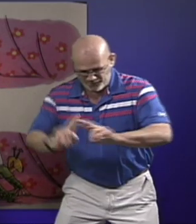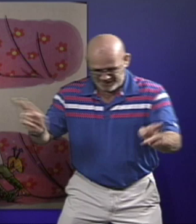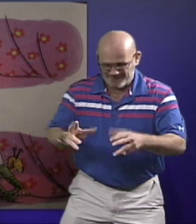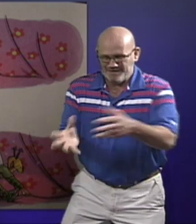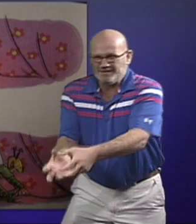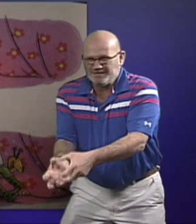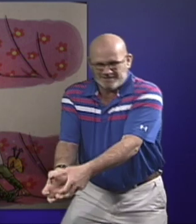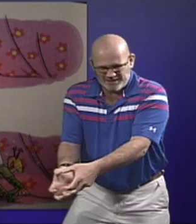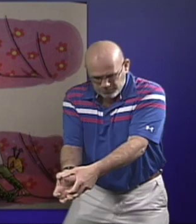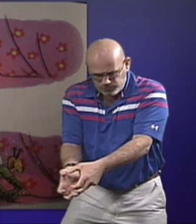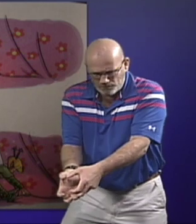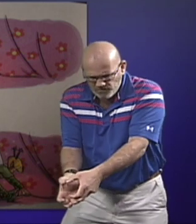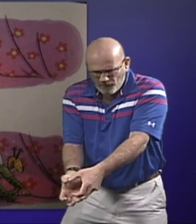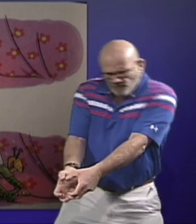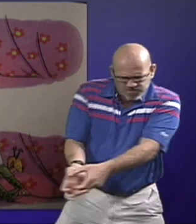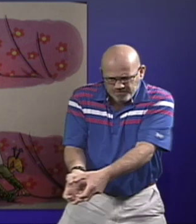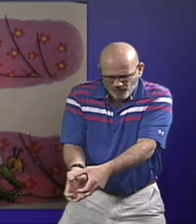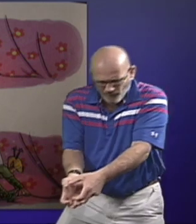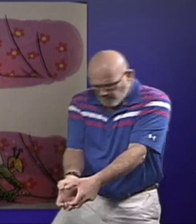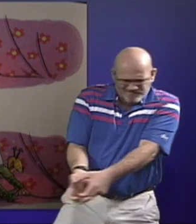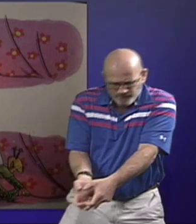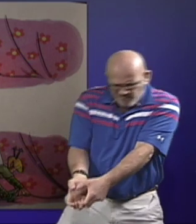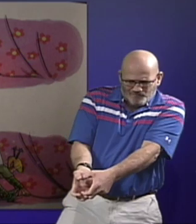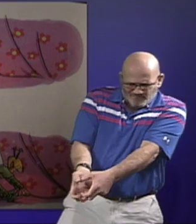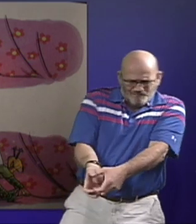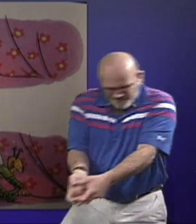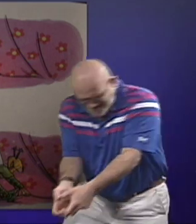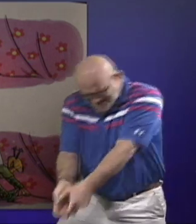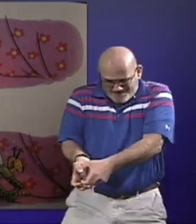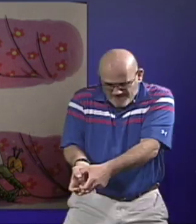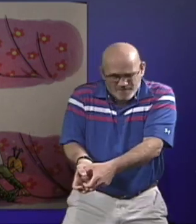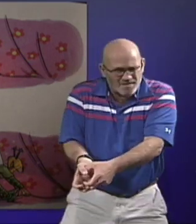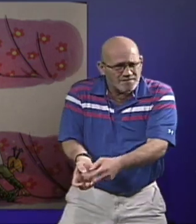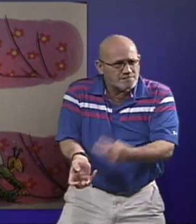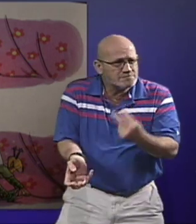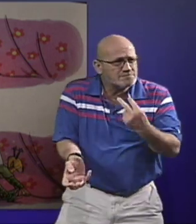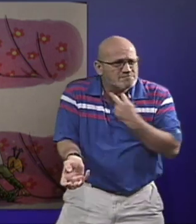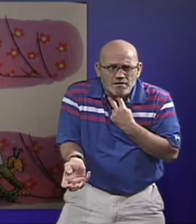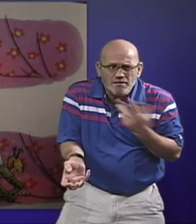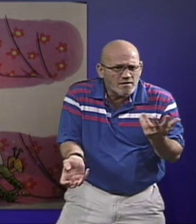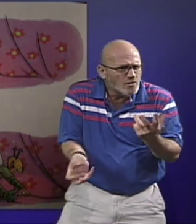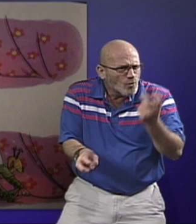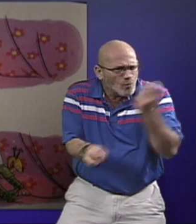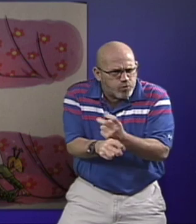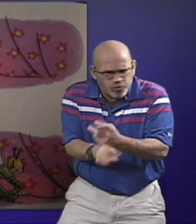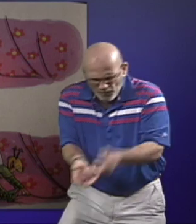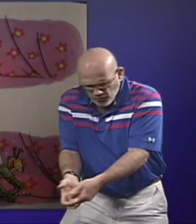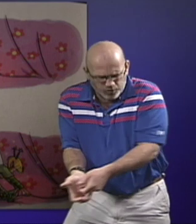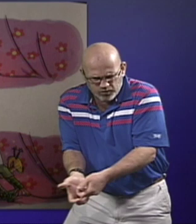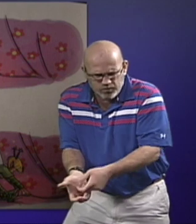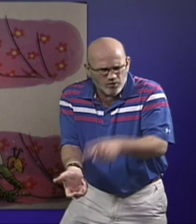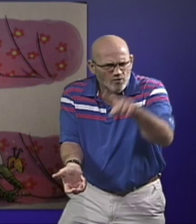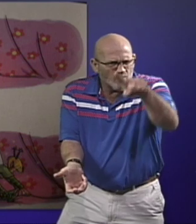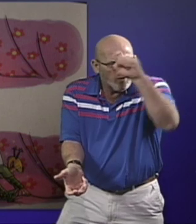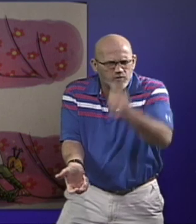The Tooth Fairy found a tooth. She began to pull and pull and pull. But